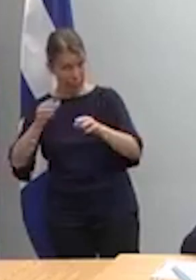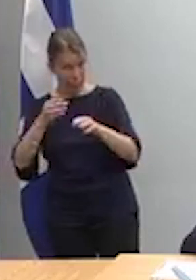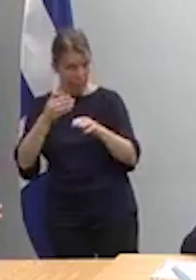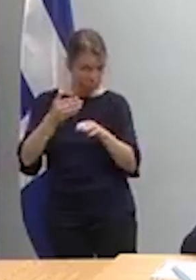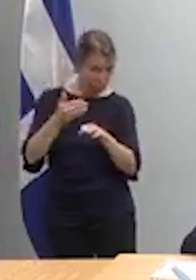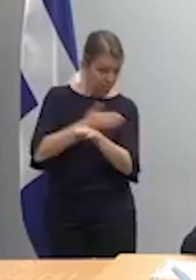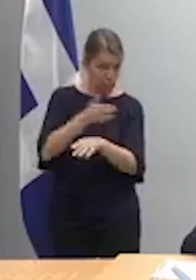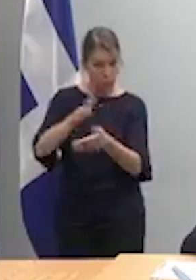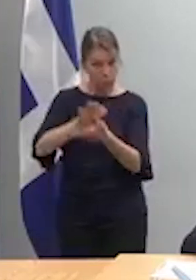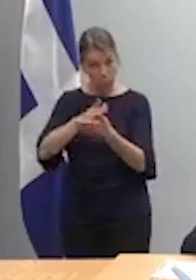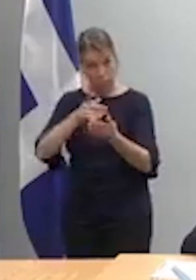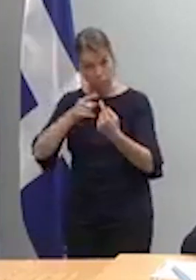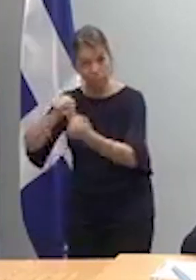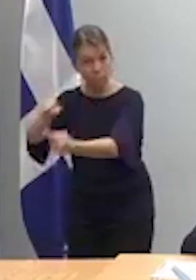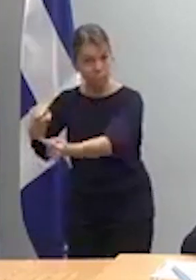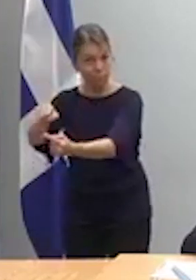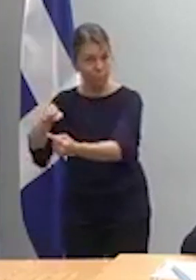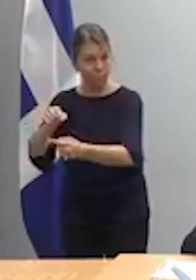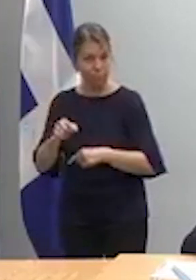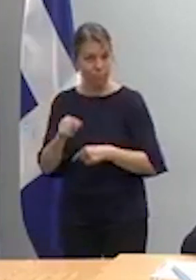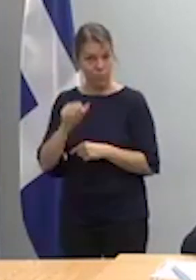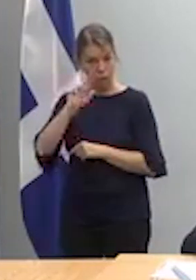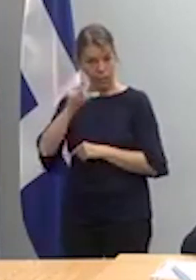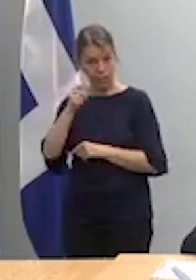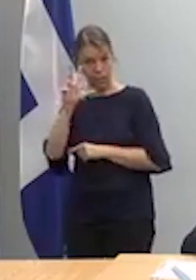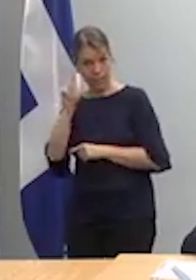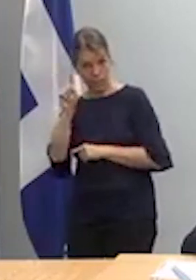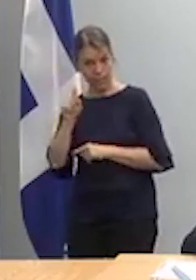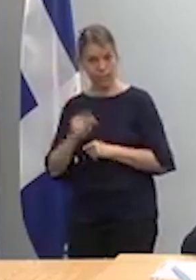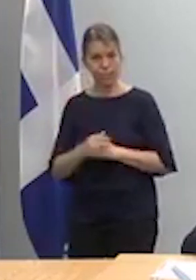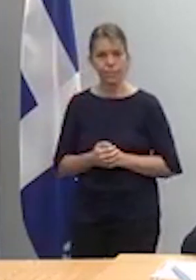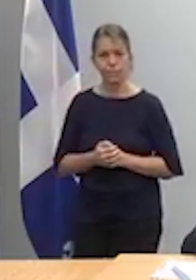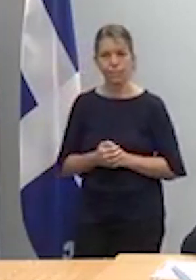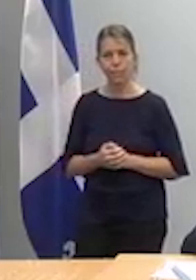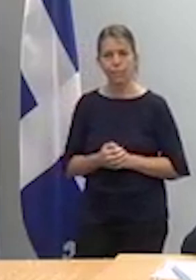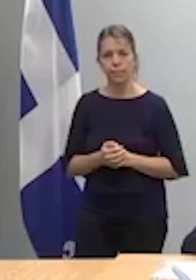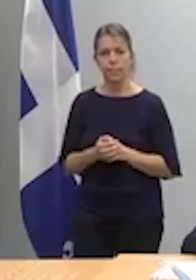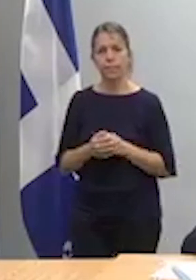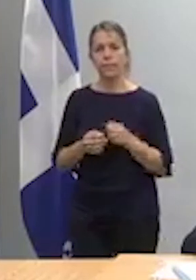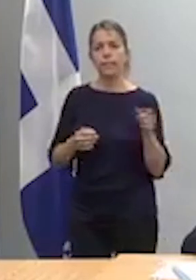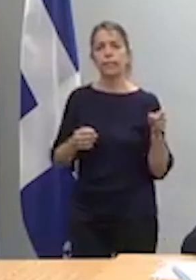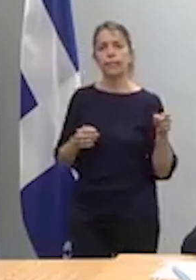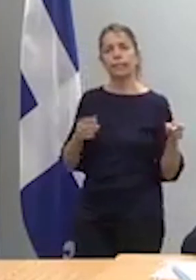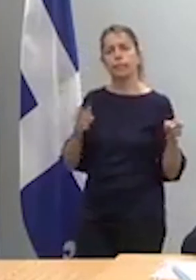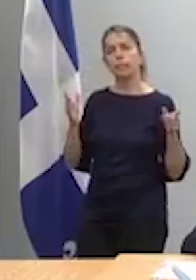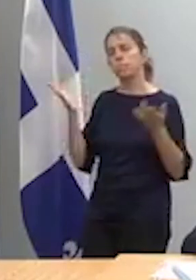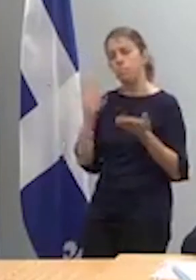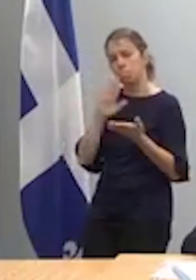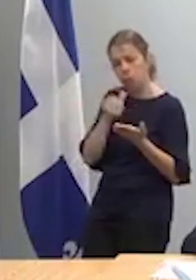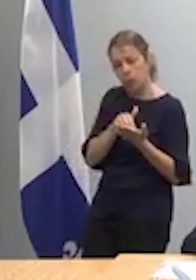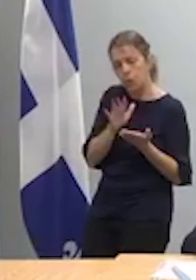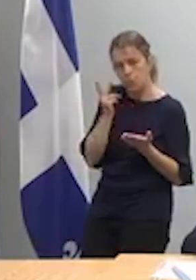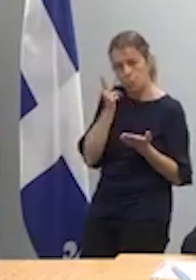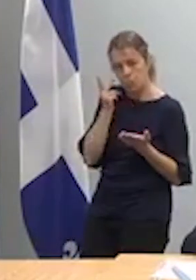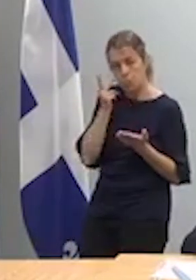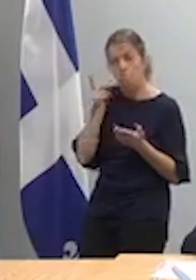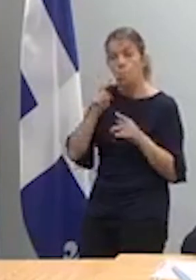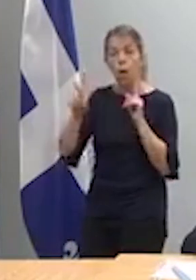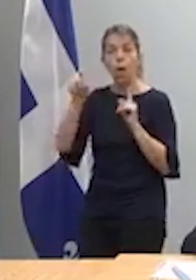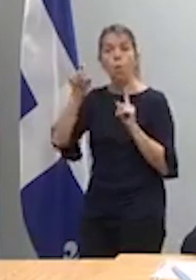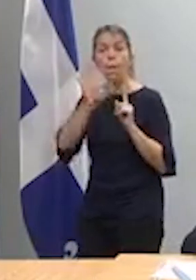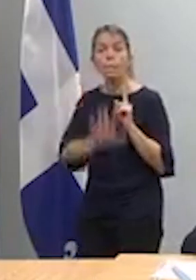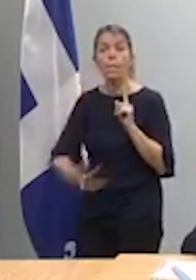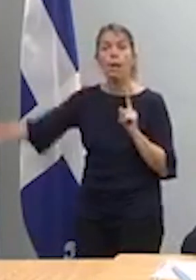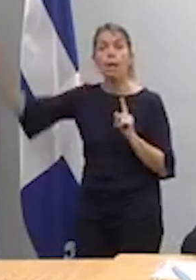in Montreal, I don't know in the rest of Quebec, but in Montreal, we're working with, we have a specific committee that was there since